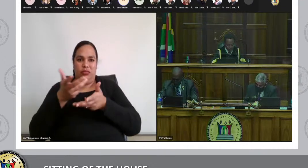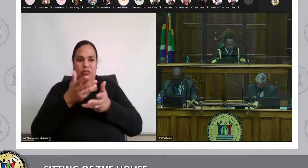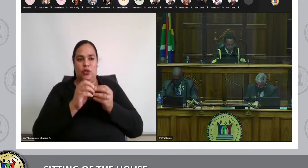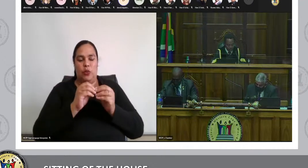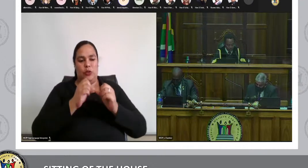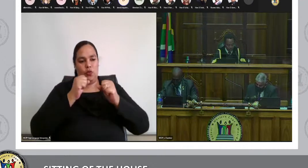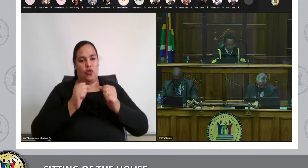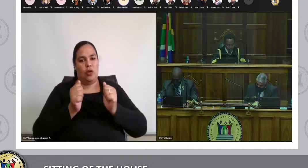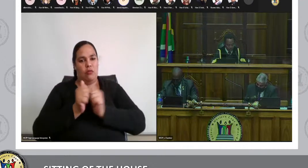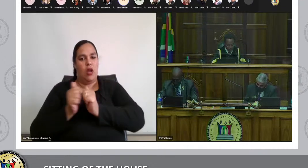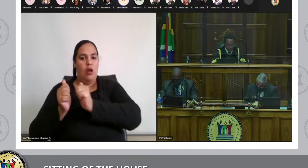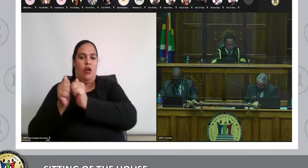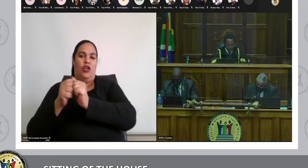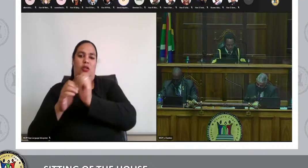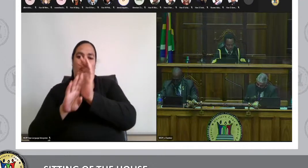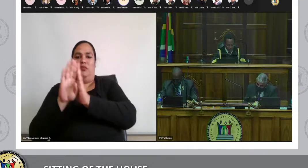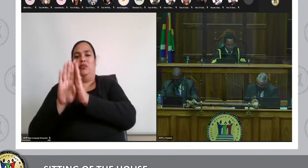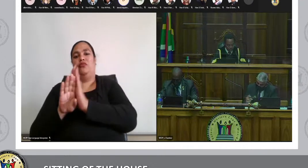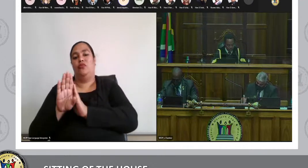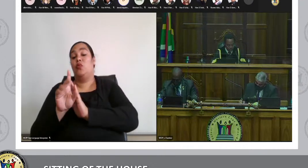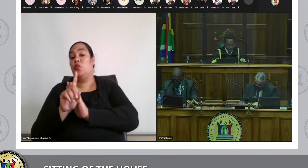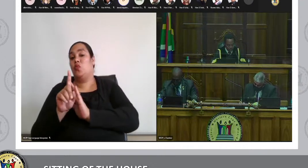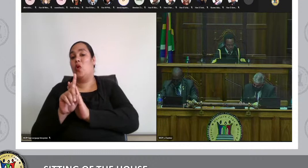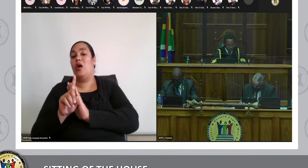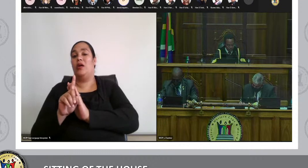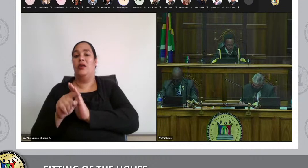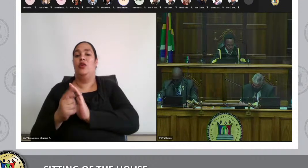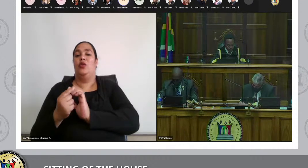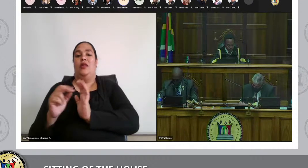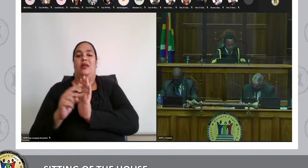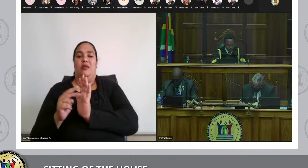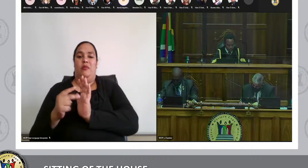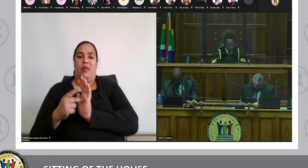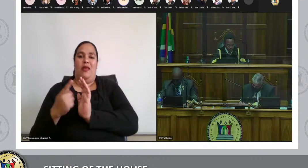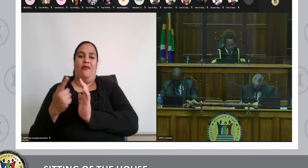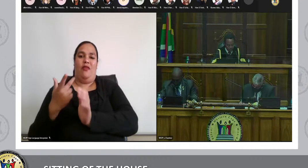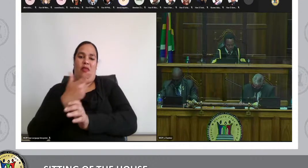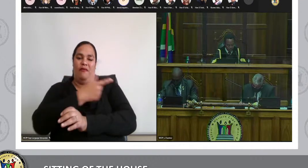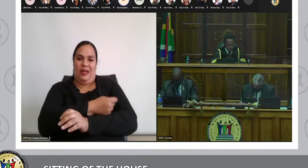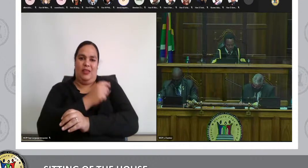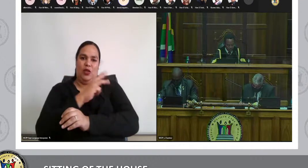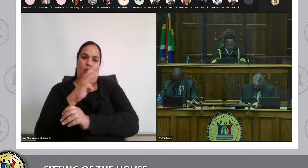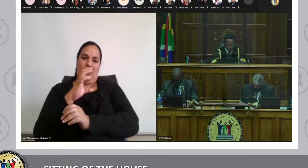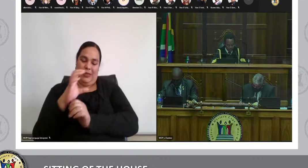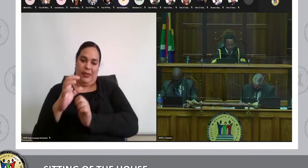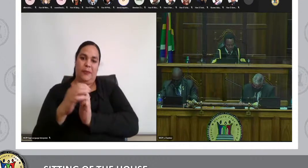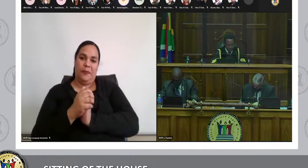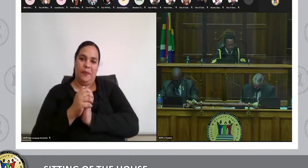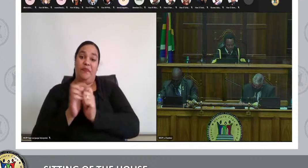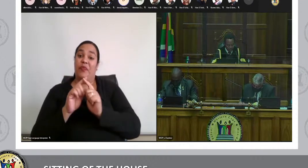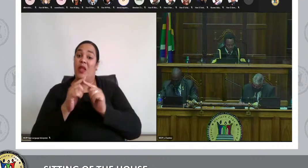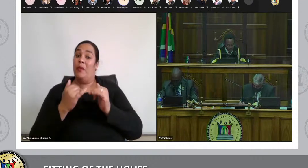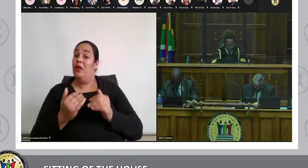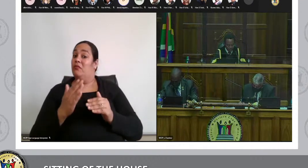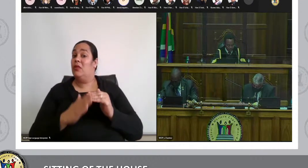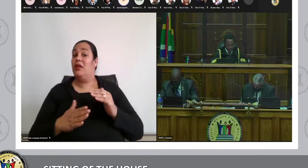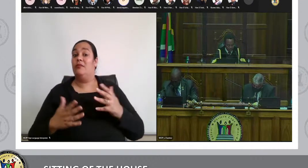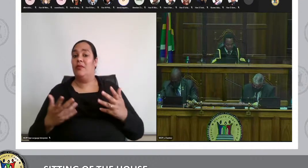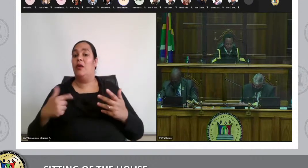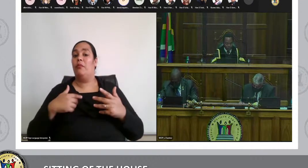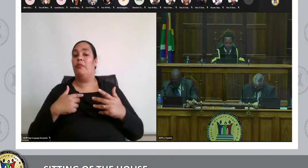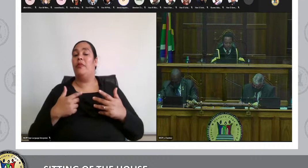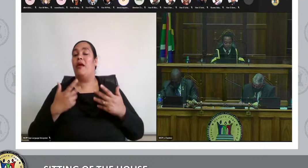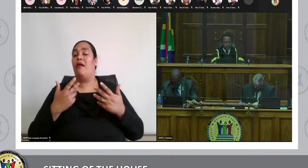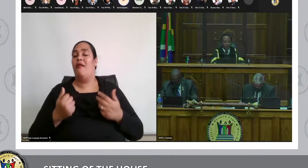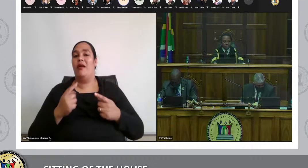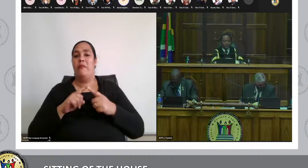strong partnership to increase the take-up and rollout of vaccines in the Western Cape. And to this end, I've hosted a number